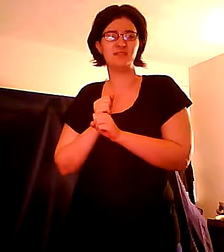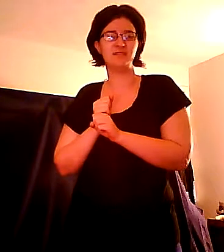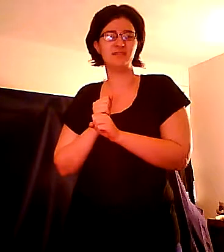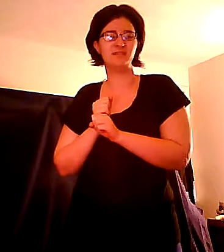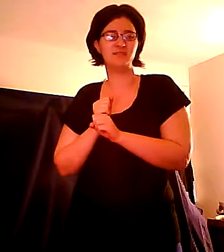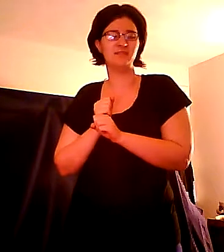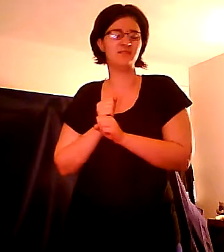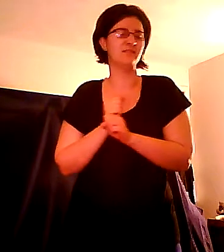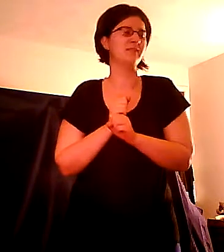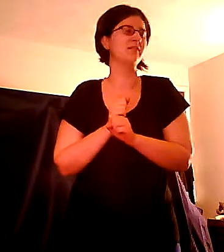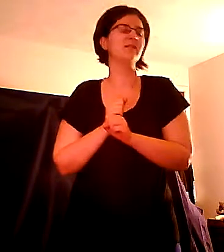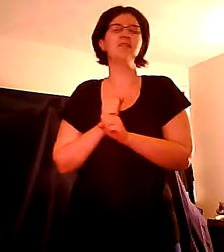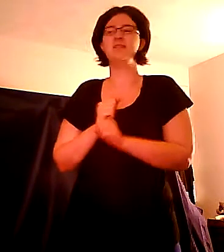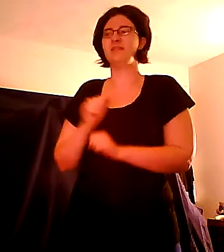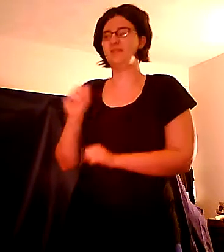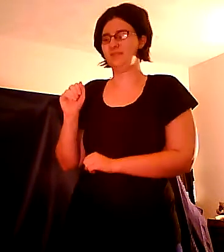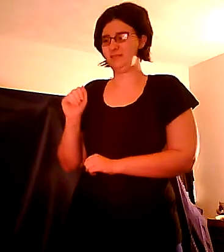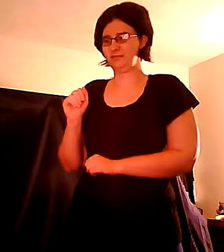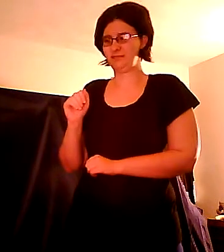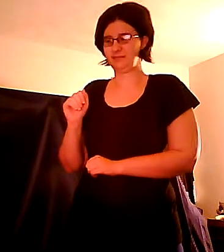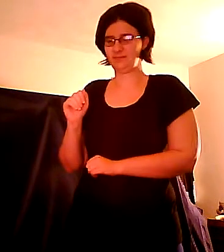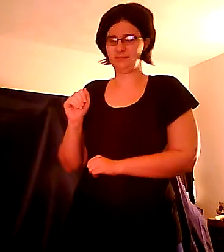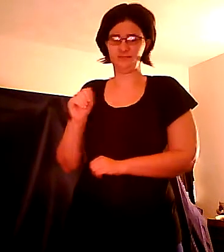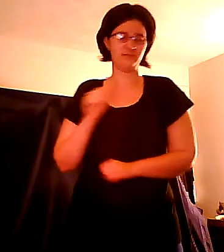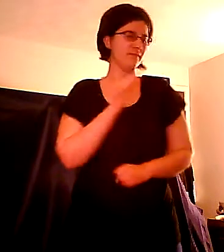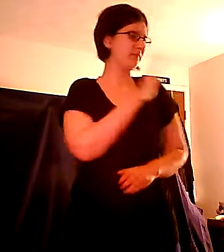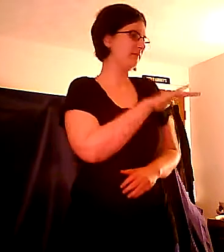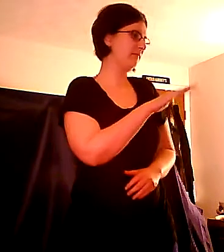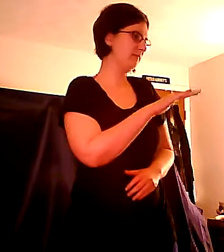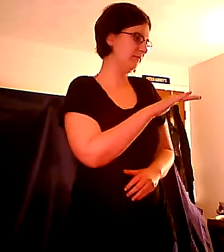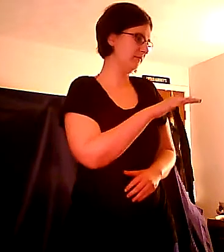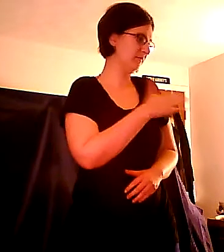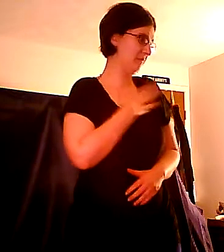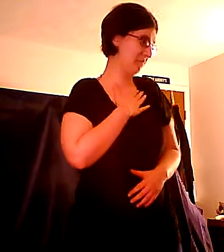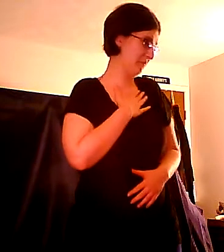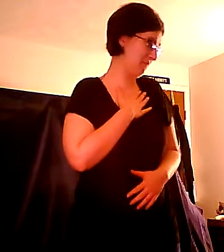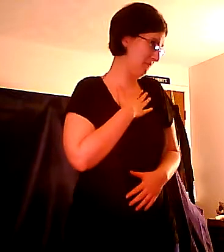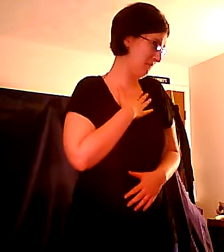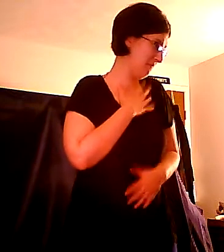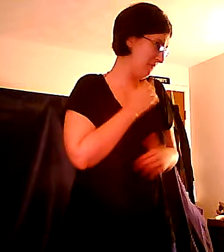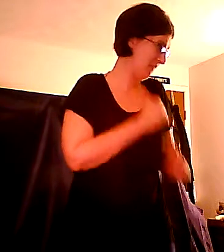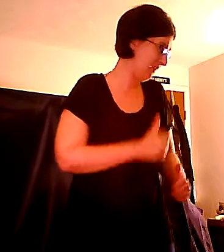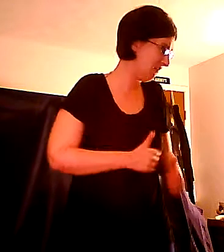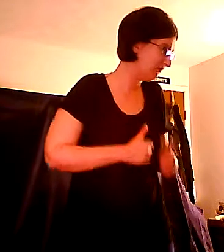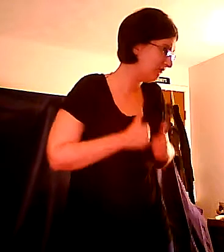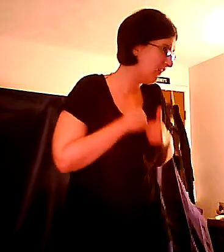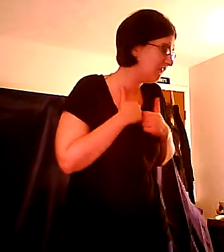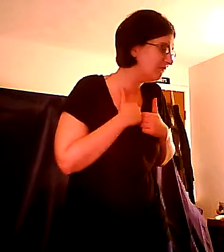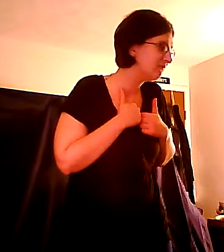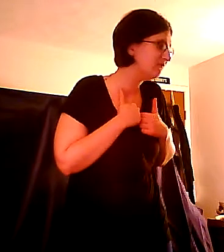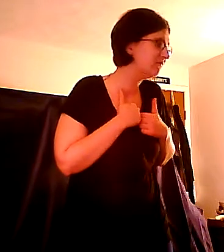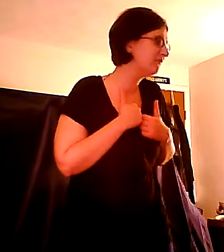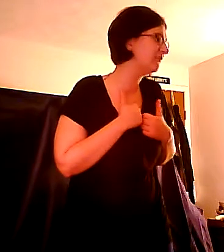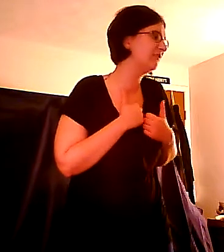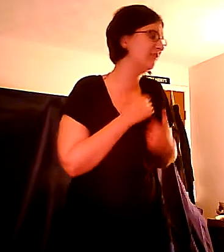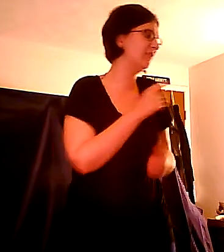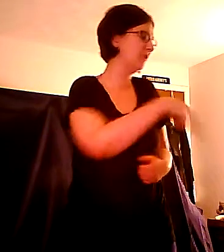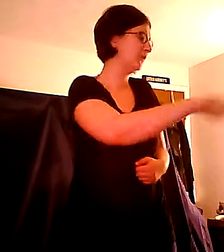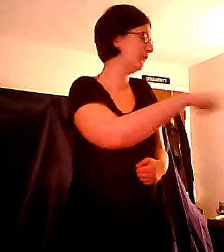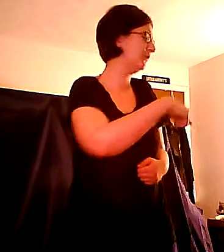living. Why did she say that? My father worked as a policeman in the city. He came once a